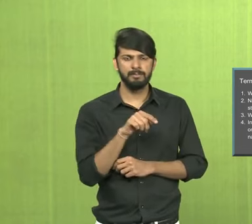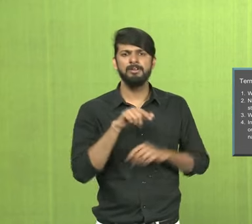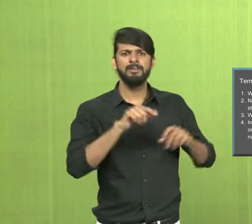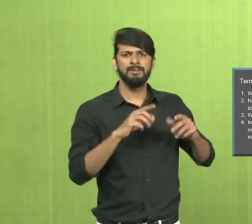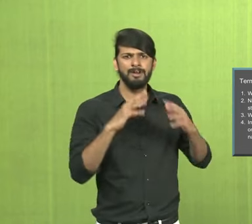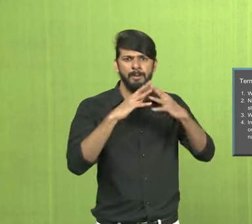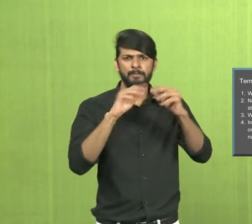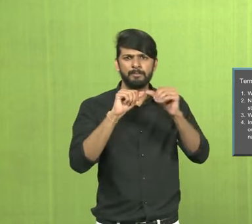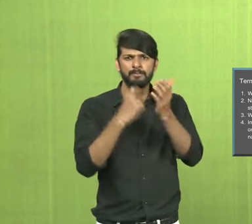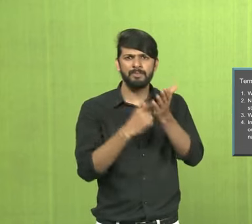Question number 3.